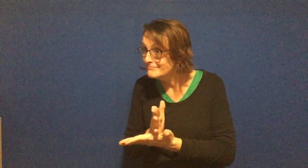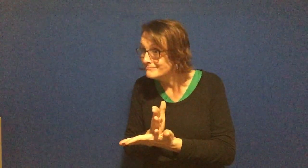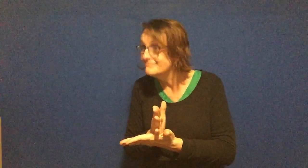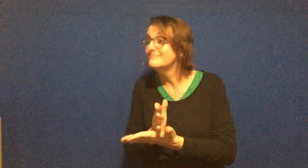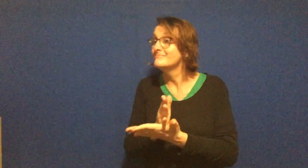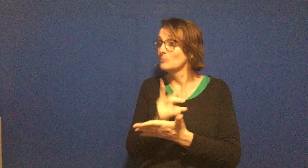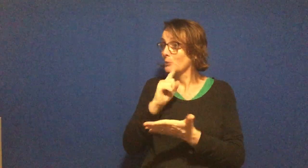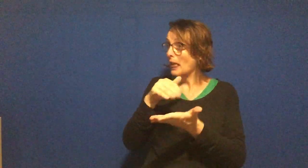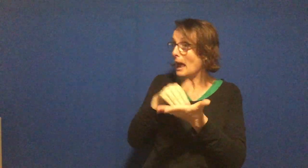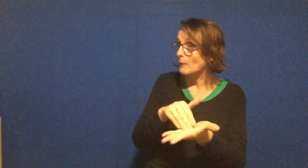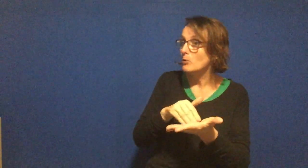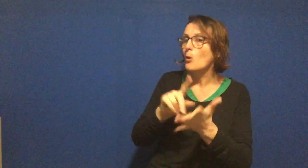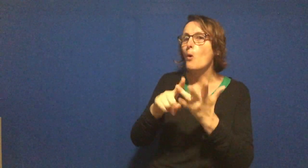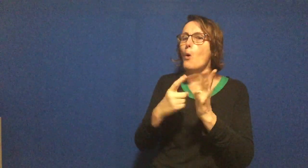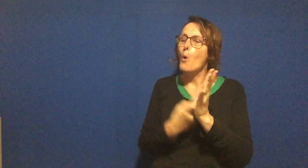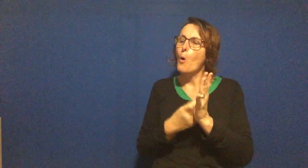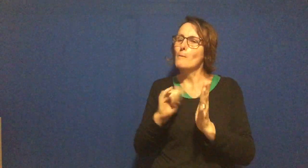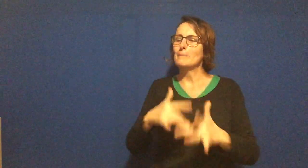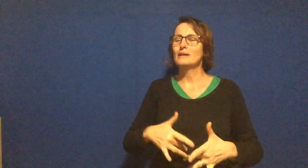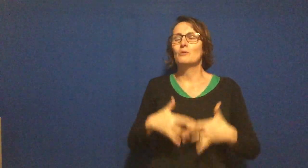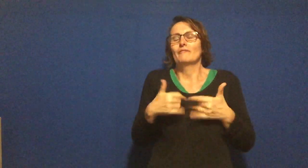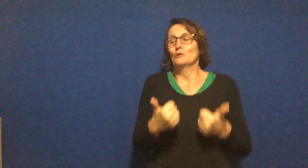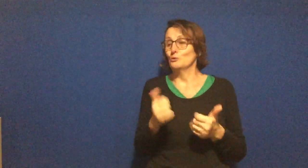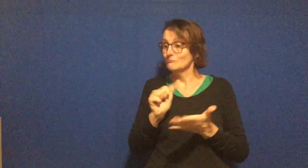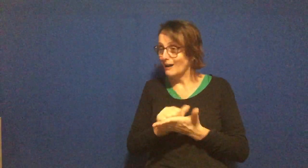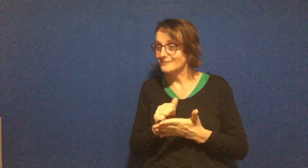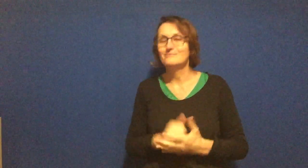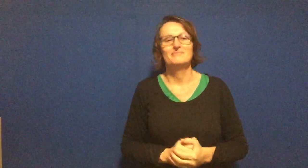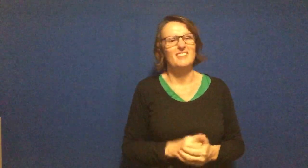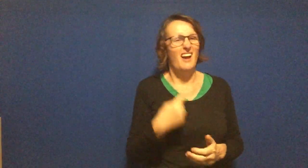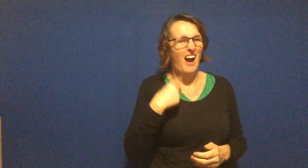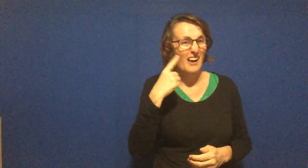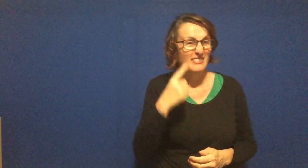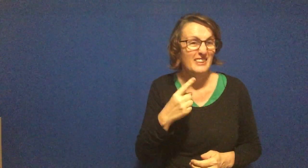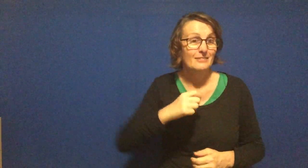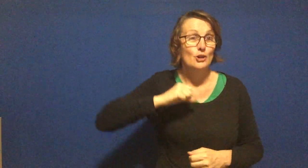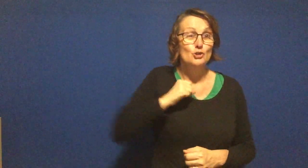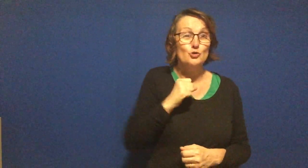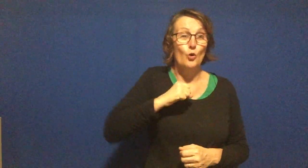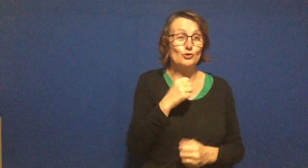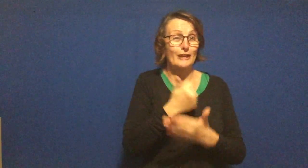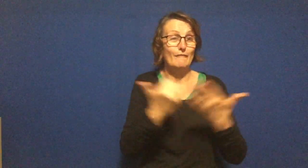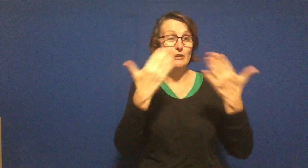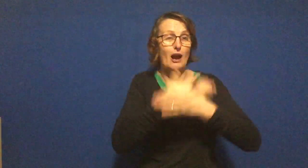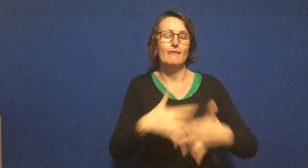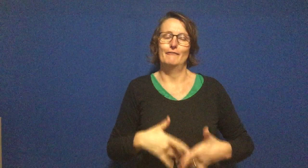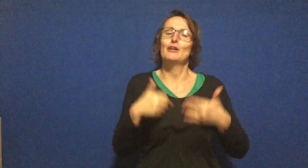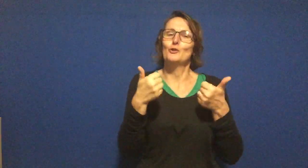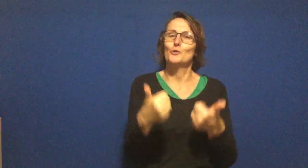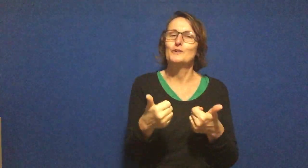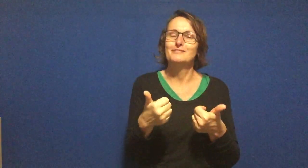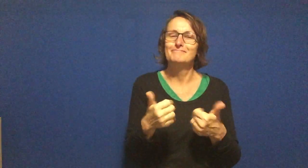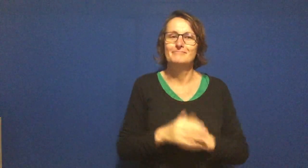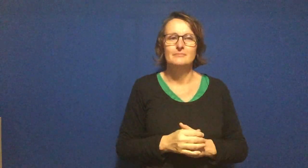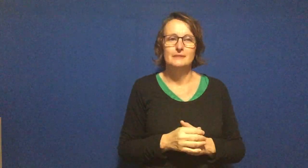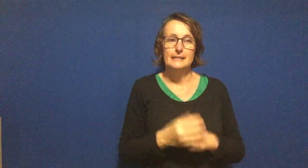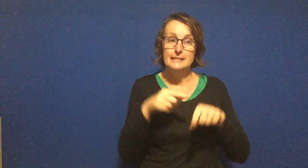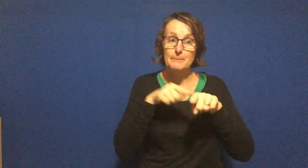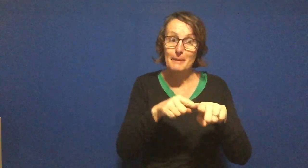at least will he get some placebo effect from it? I think the placebo effect is perfectly fine with a glass of scotch. Of course, it depends on which scotch you drink.